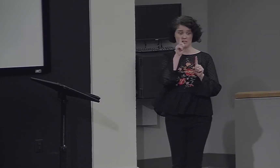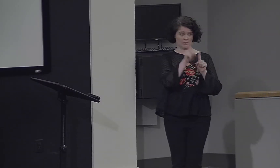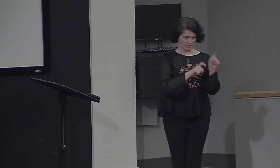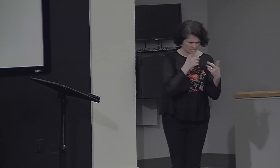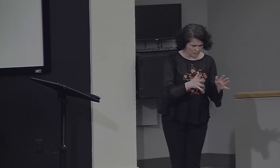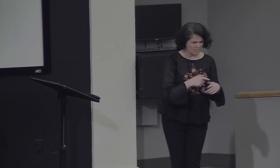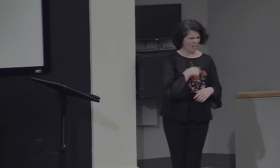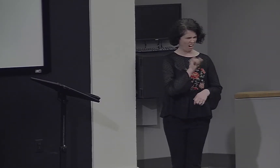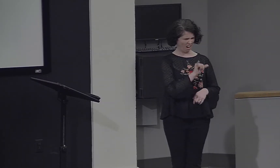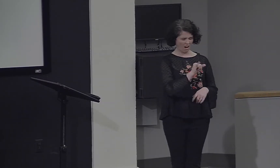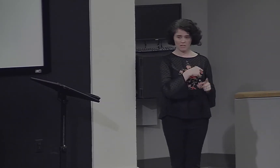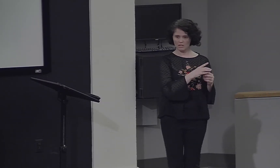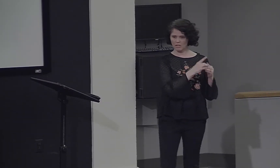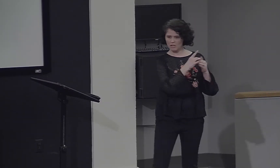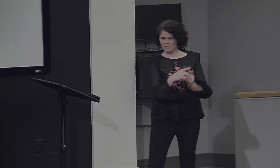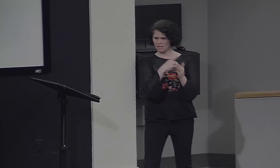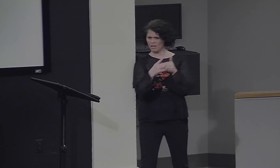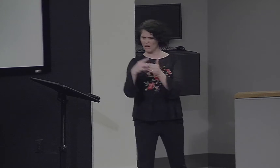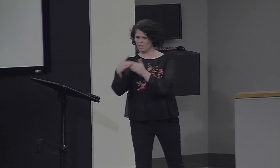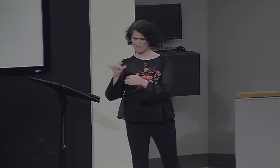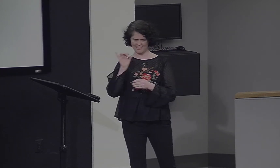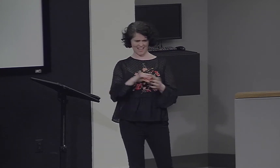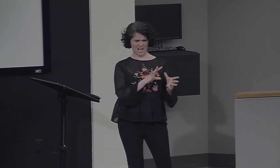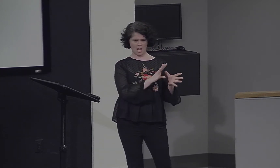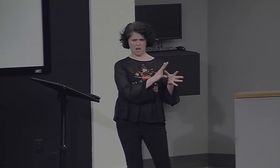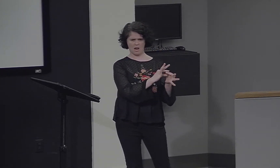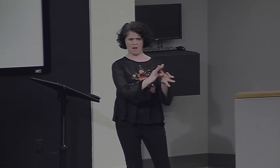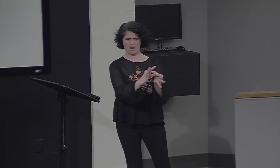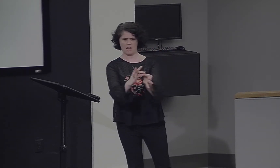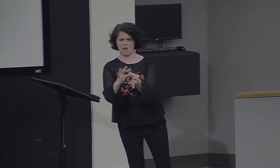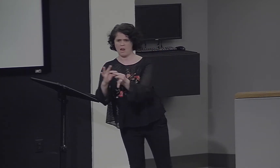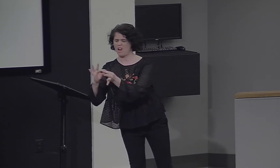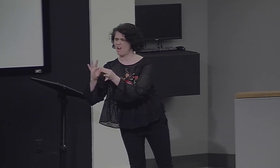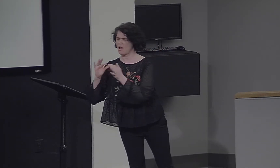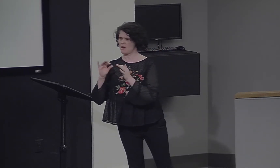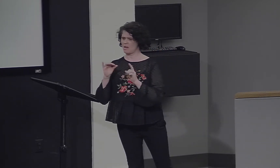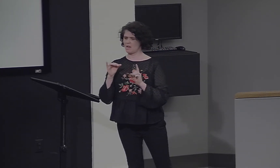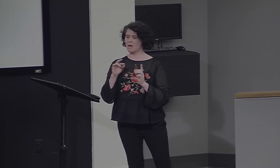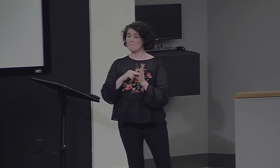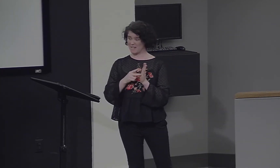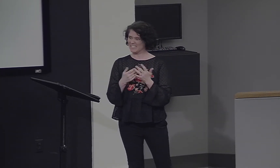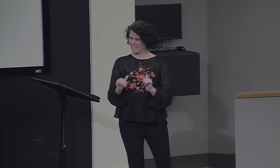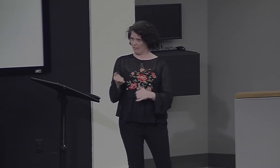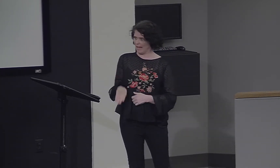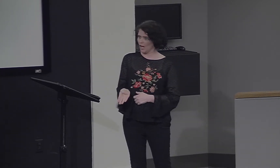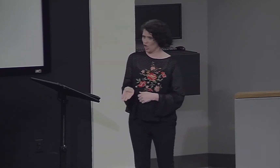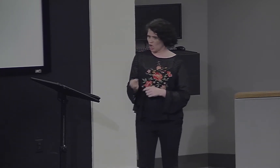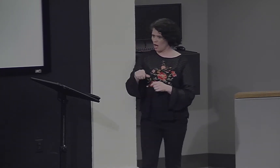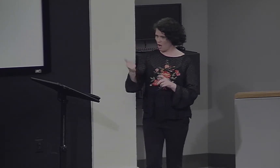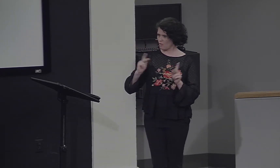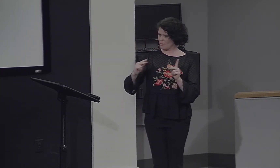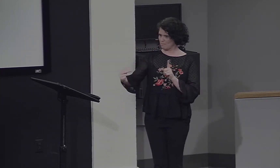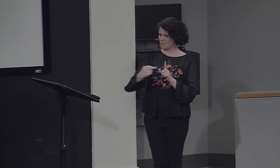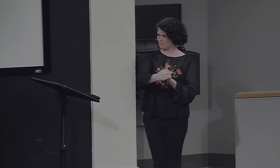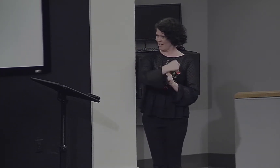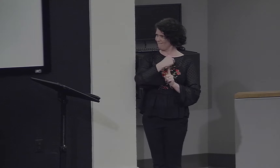And that experience and those contributions then guide you to make the connections to other participants, meaning that